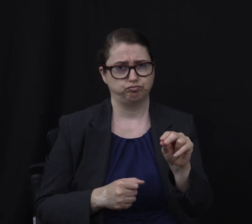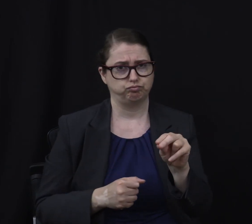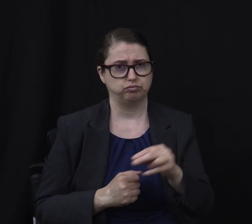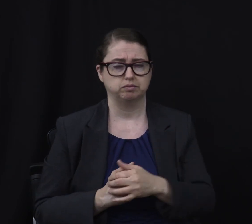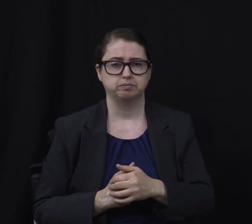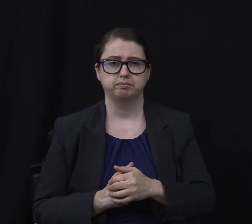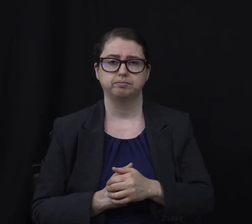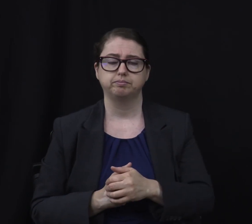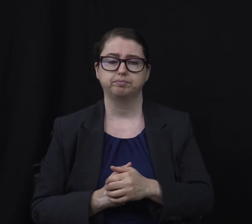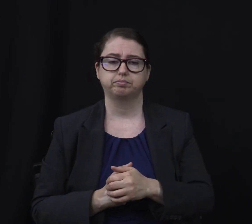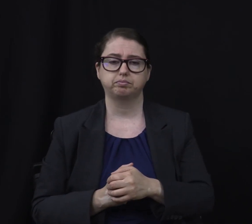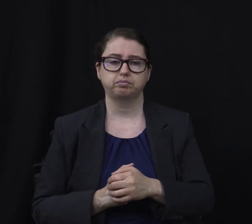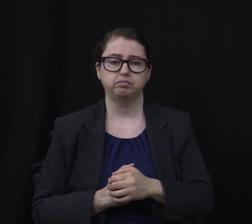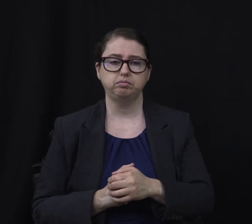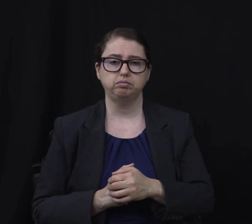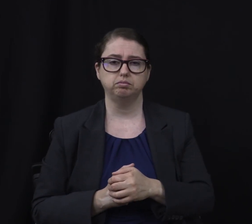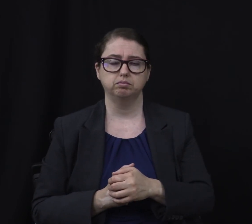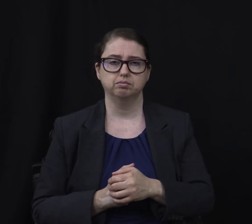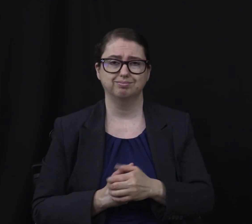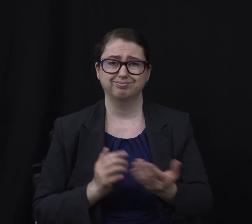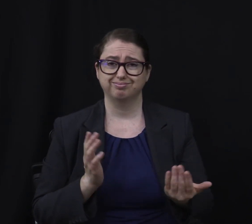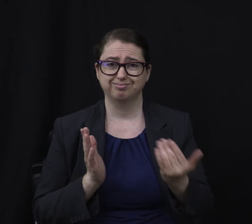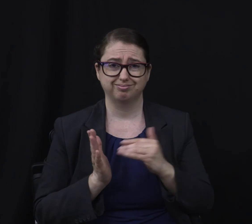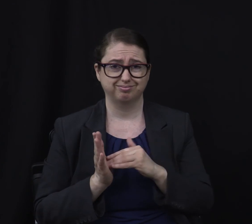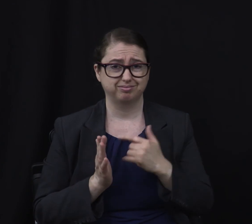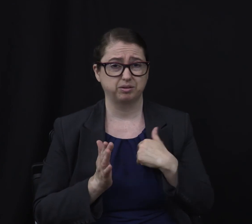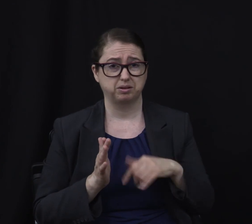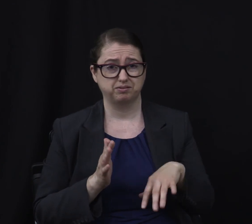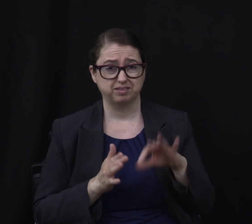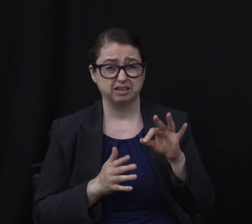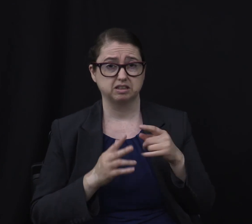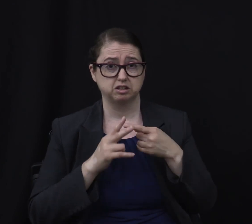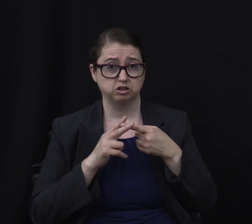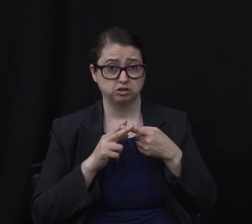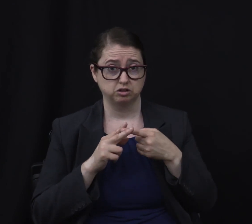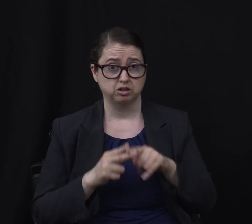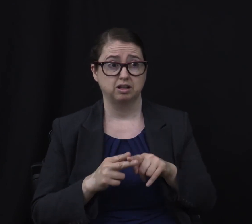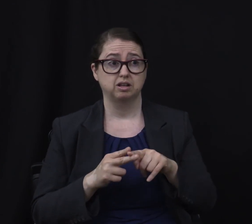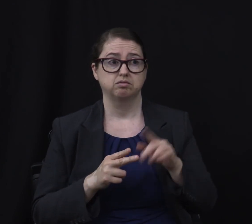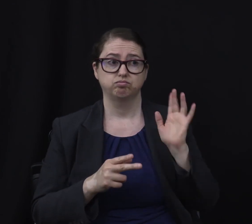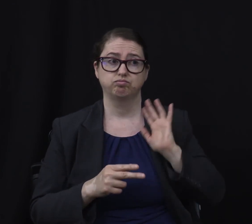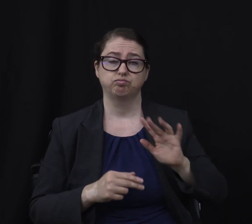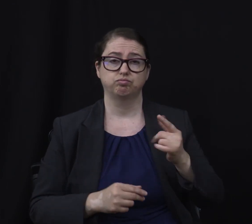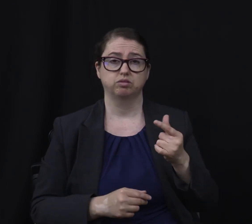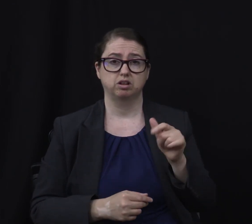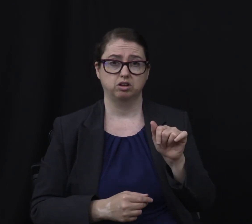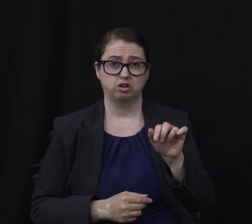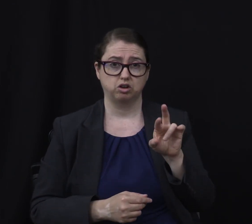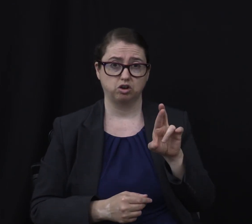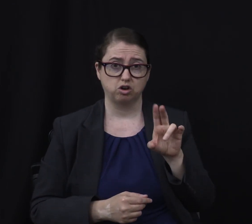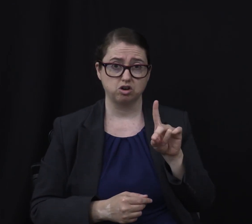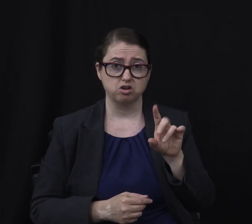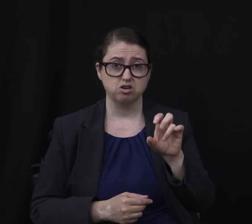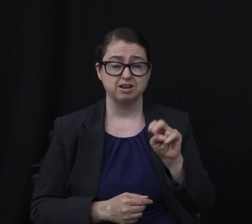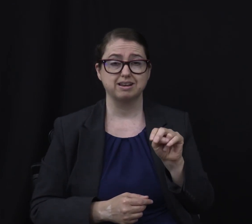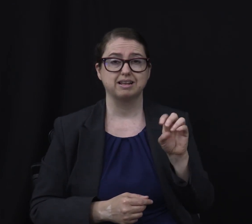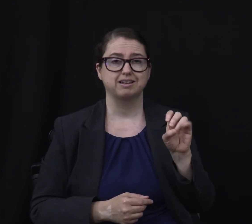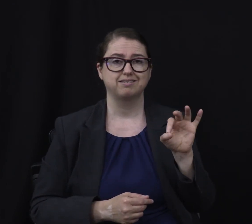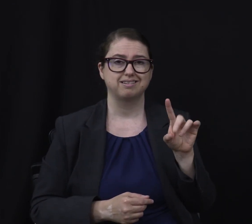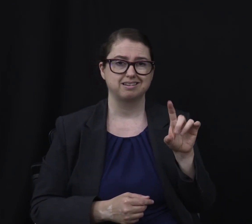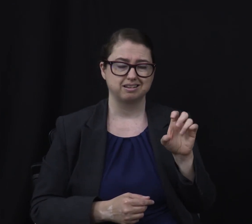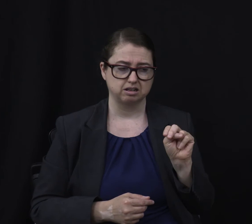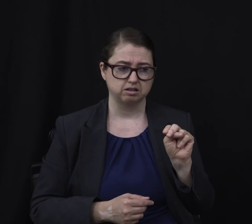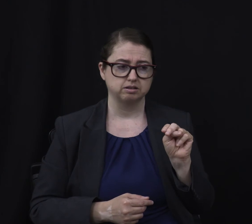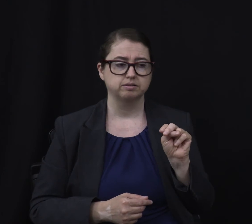Once again, we find what had started off in the Garden of Eden. The people of God are placed in a position where they